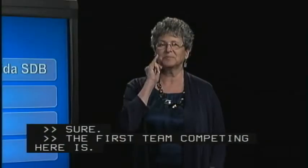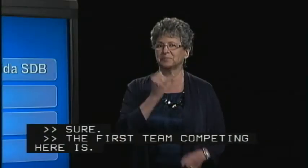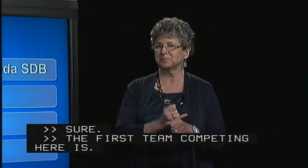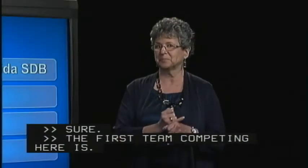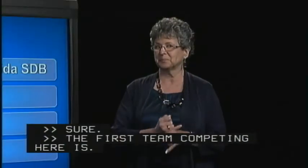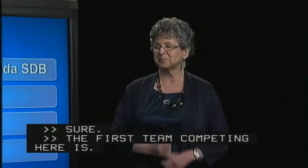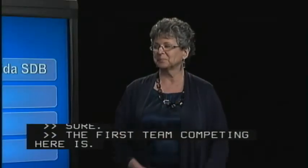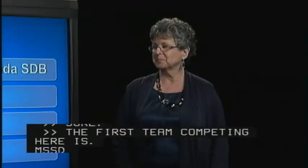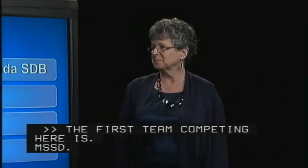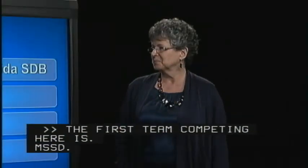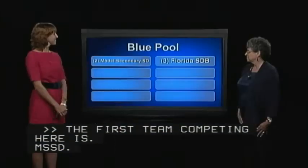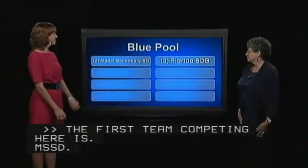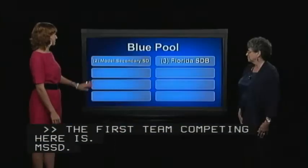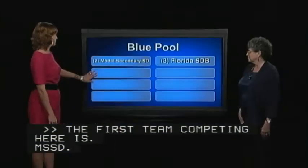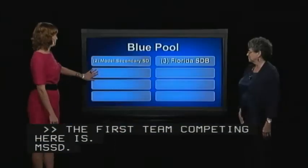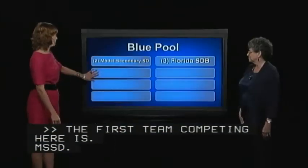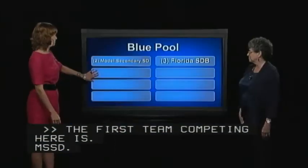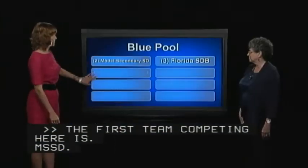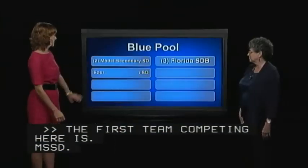Florida School for the Deaf.